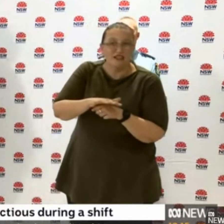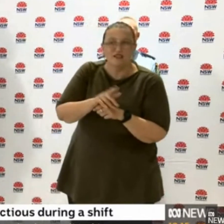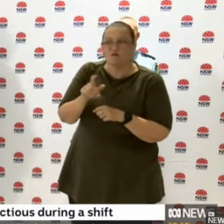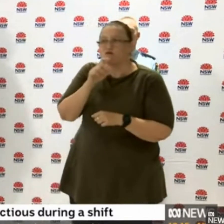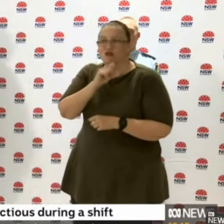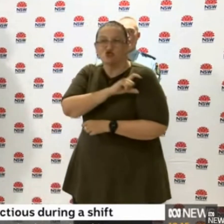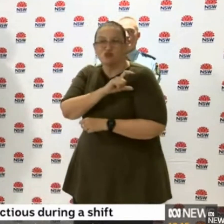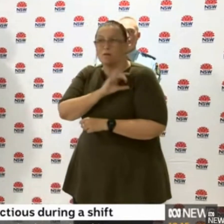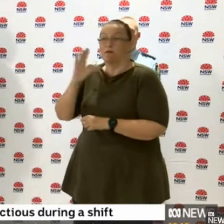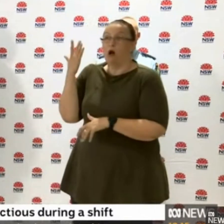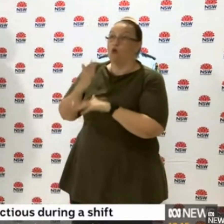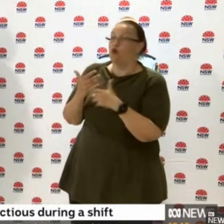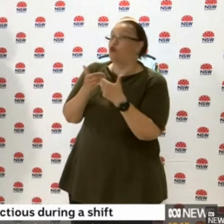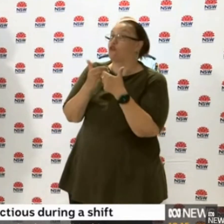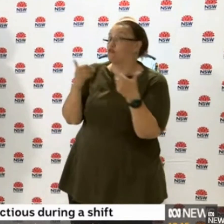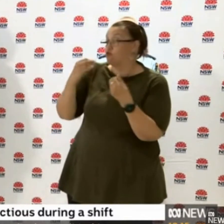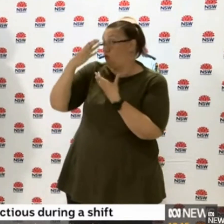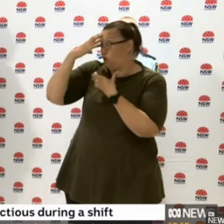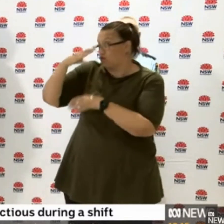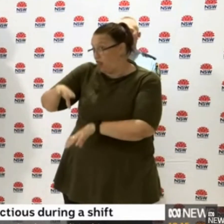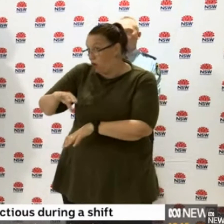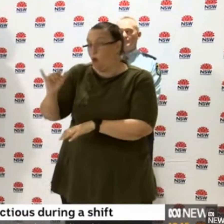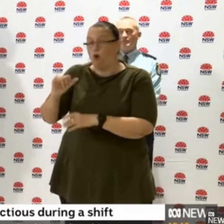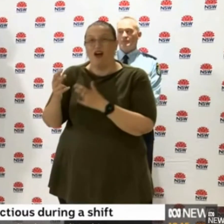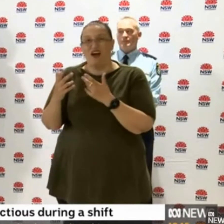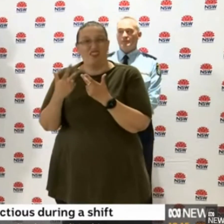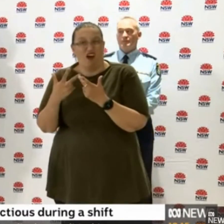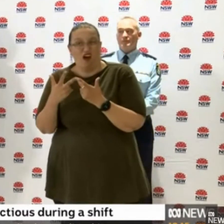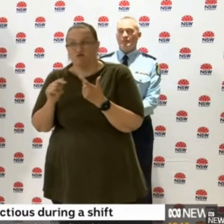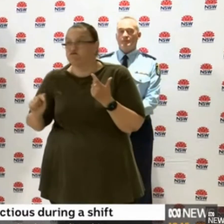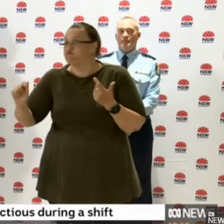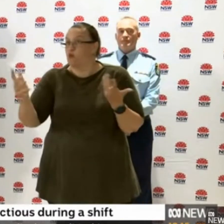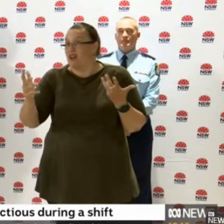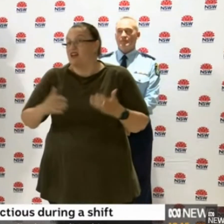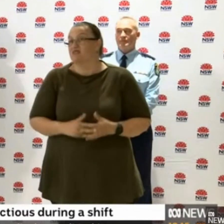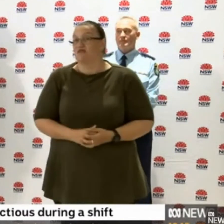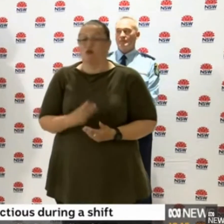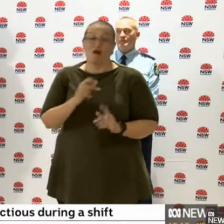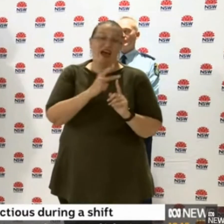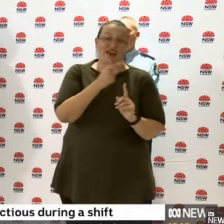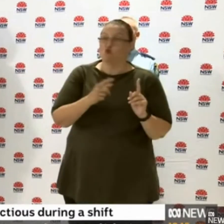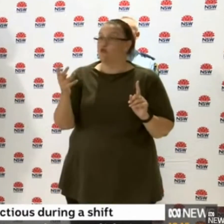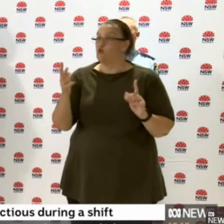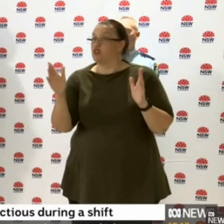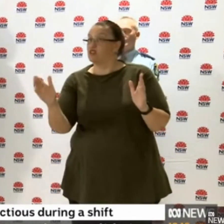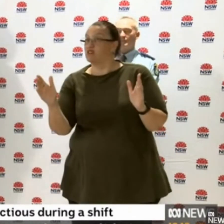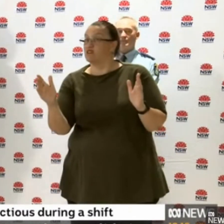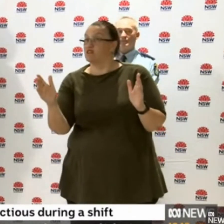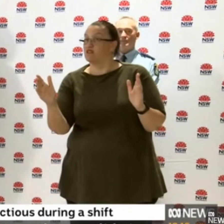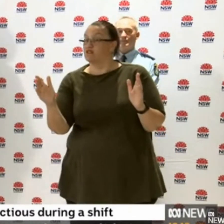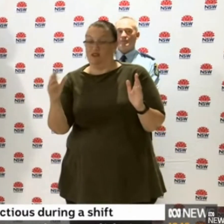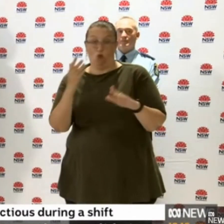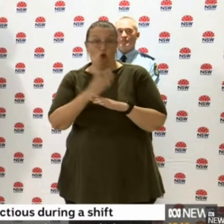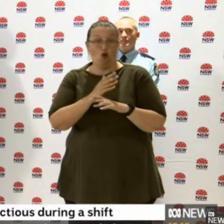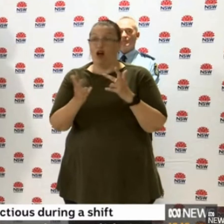where the security guard was working since the 8th of March, before the 14th of March, that were not the Sofitel